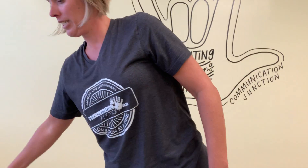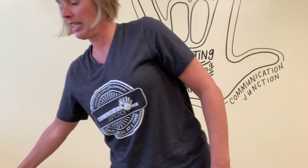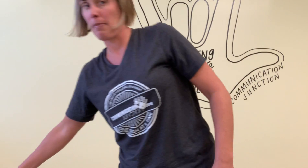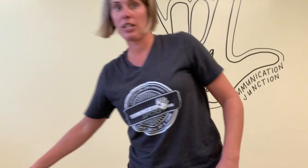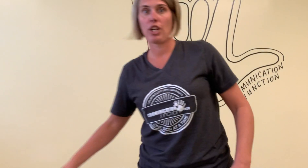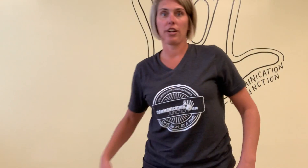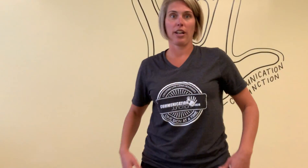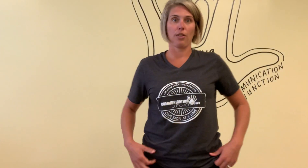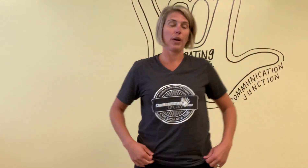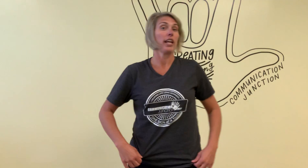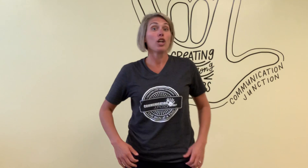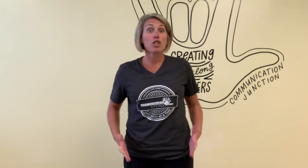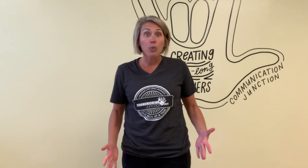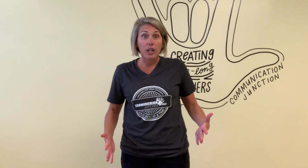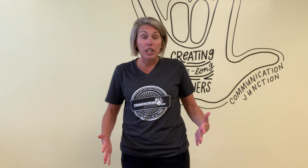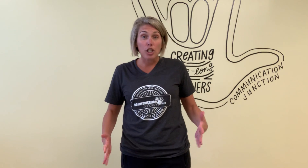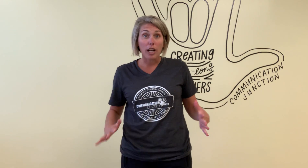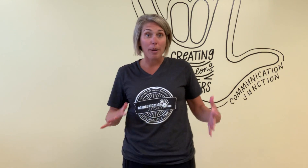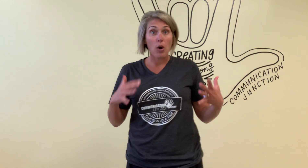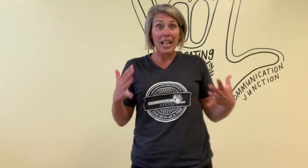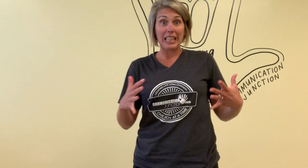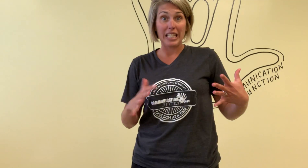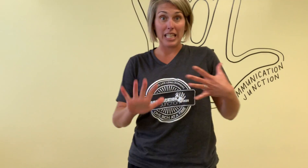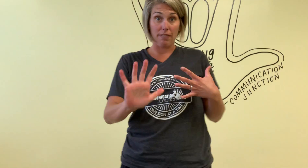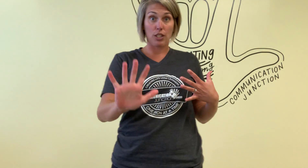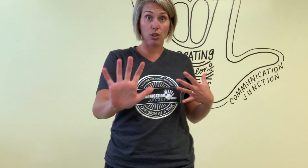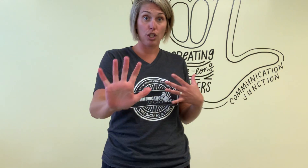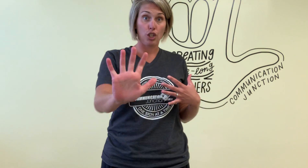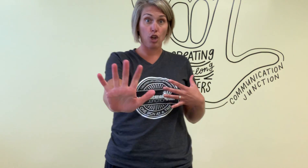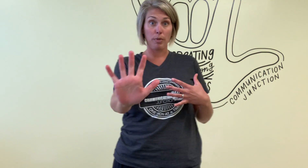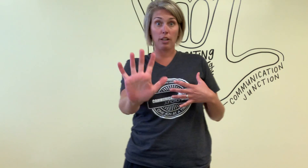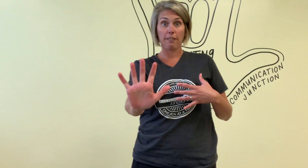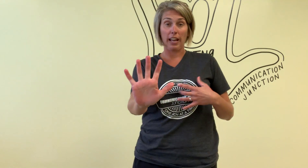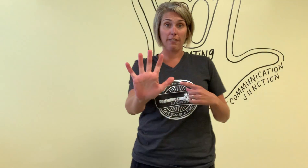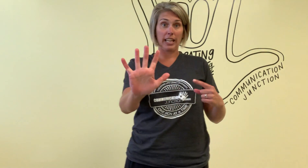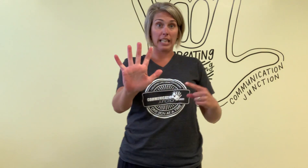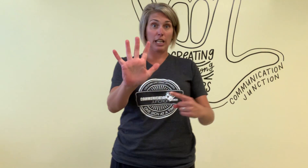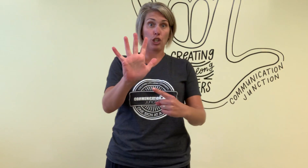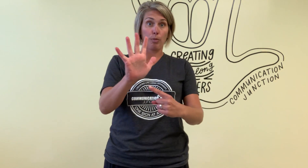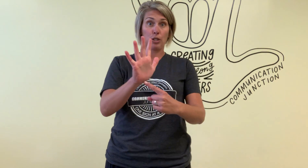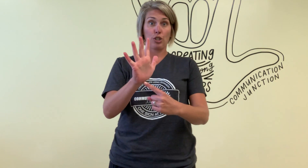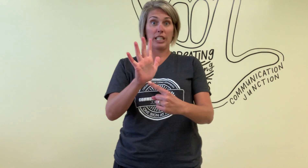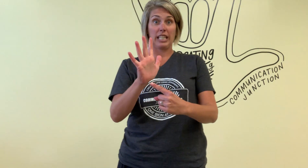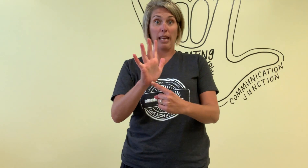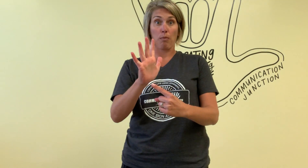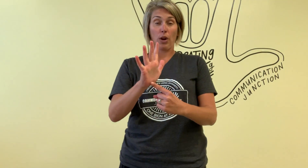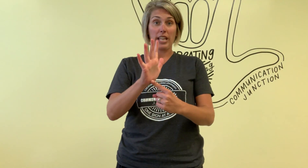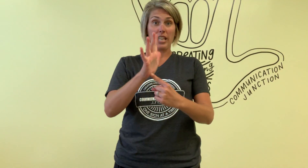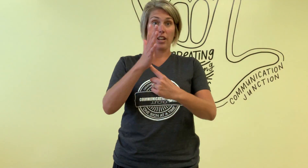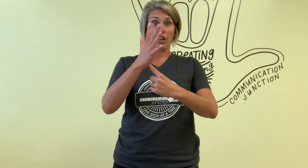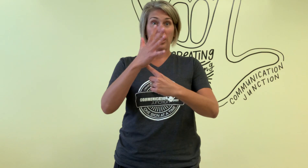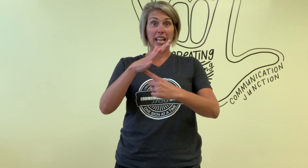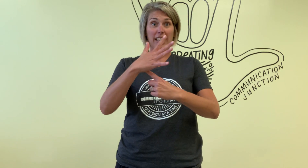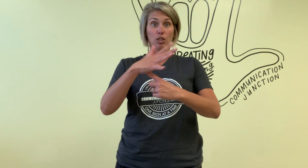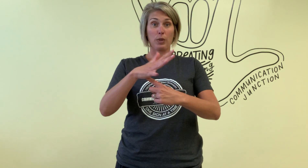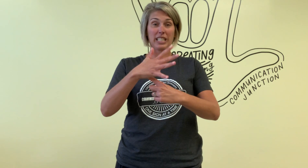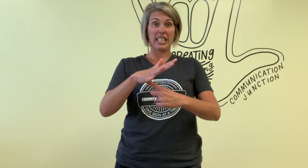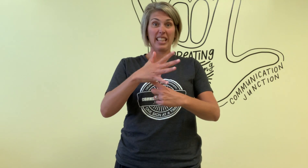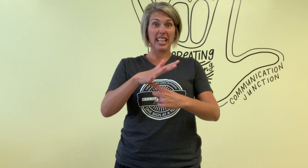Get my chair out of the way. So we're going to talk about leaves. So you're going to show me your 5 hand and you're going to put your stem right here and twist it. That's our